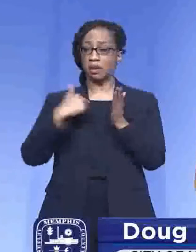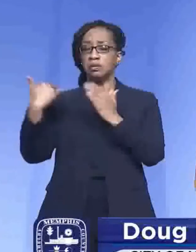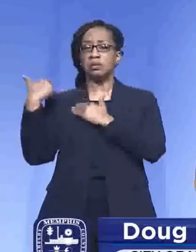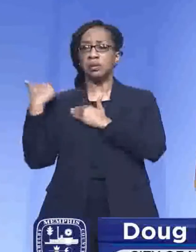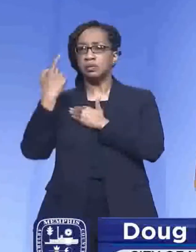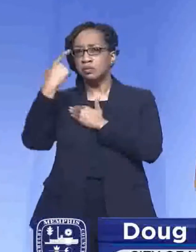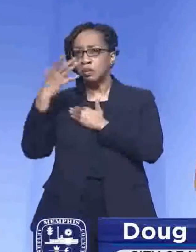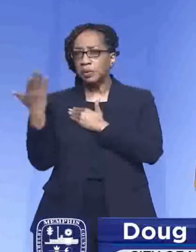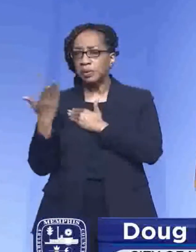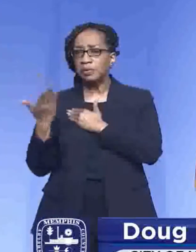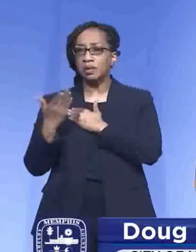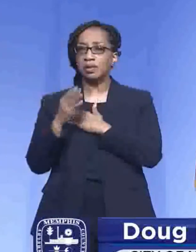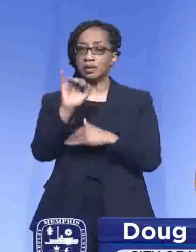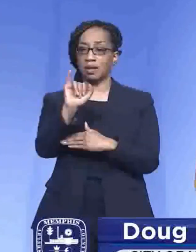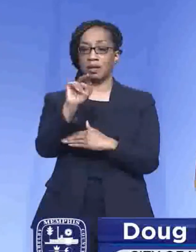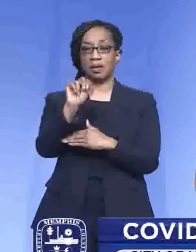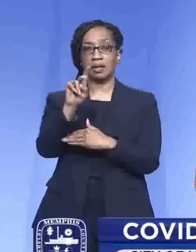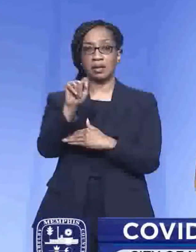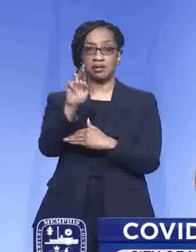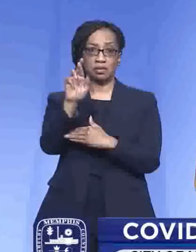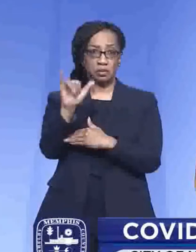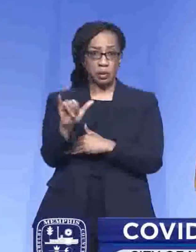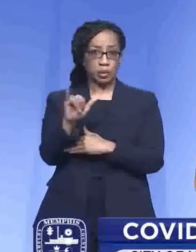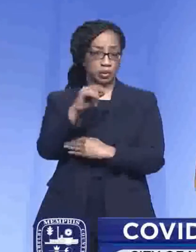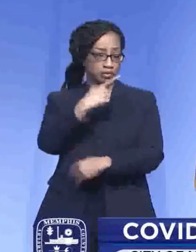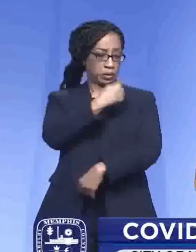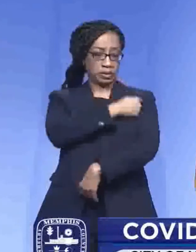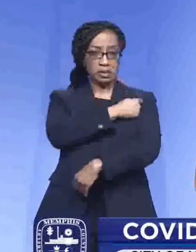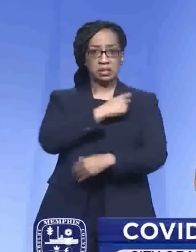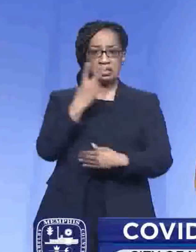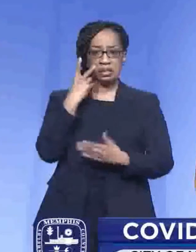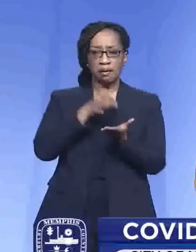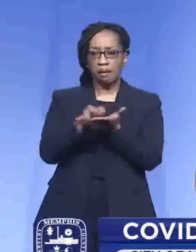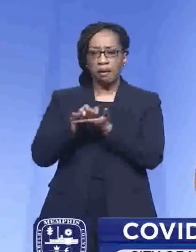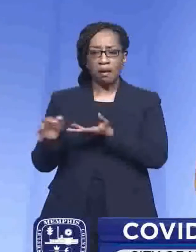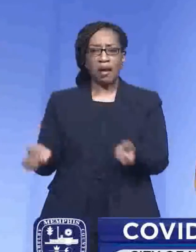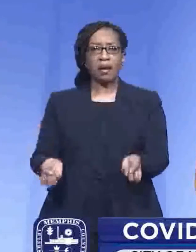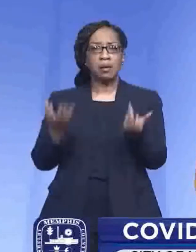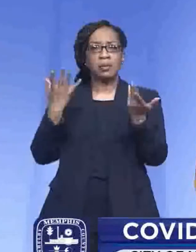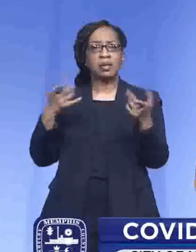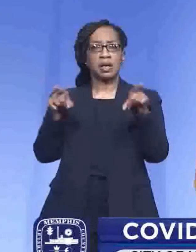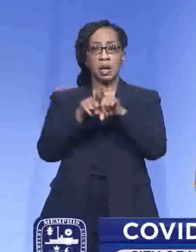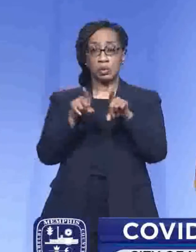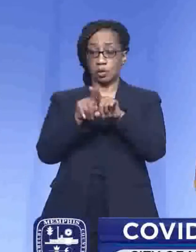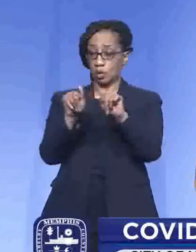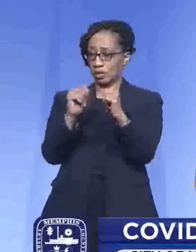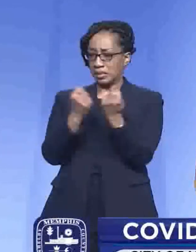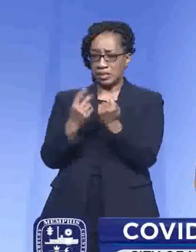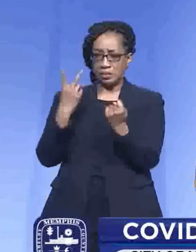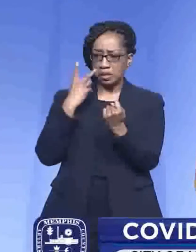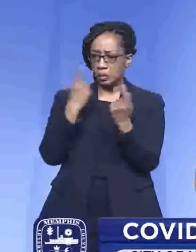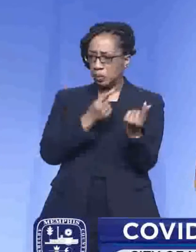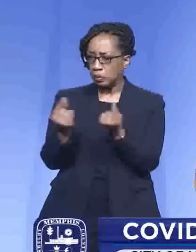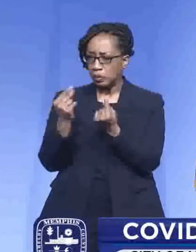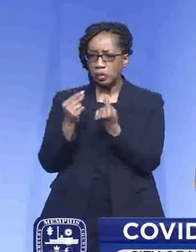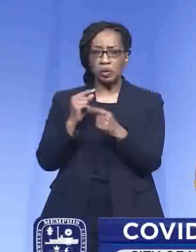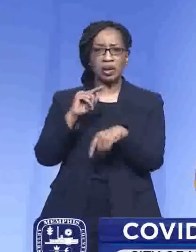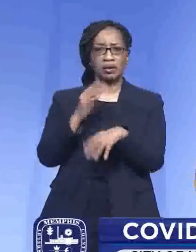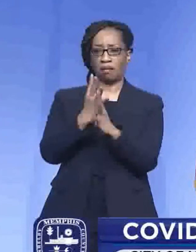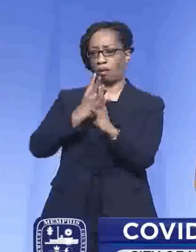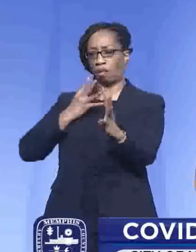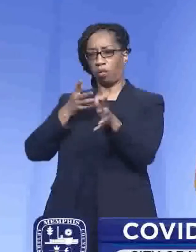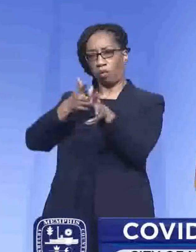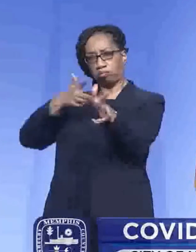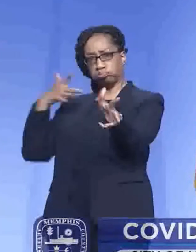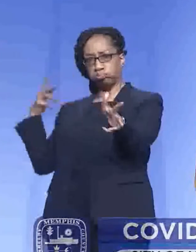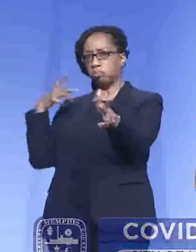the inventory, the successful distribution, as well as the performance of our teams. That is how long you have to wait in line and also